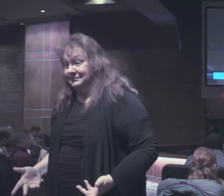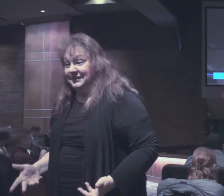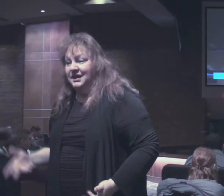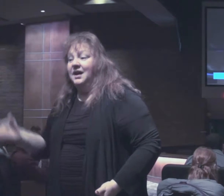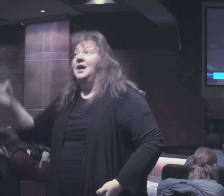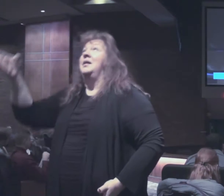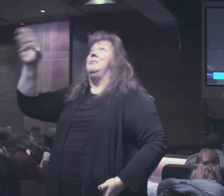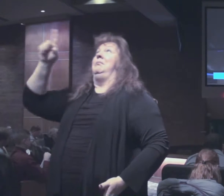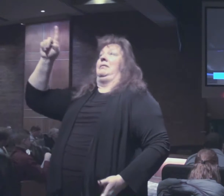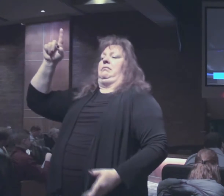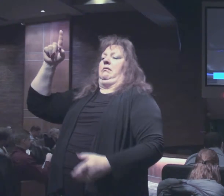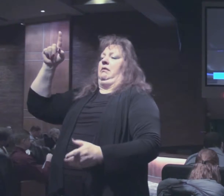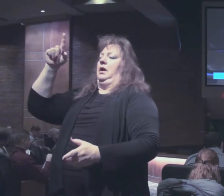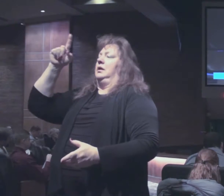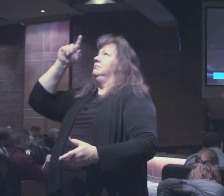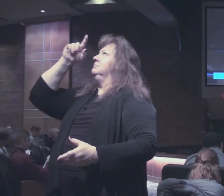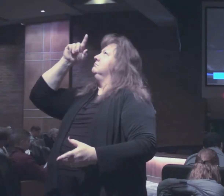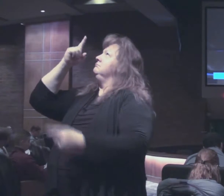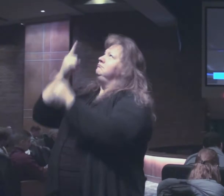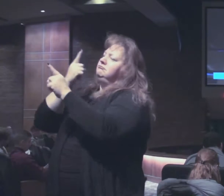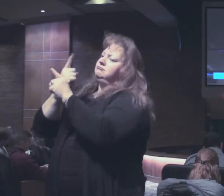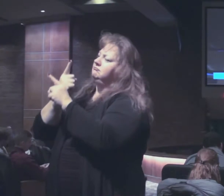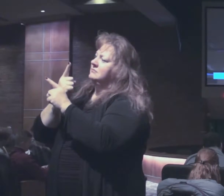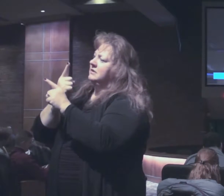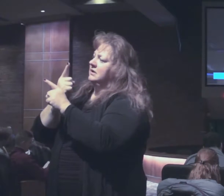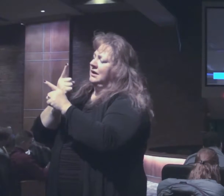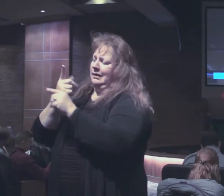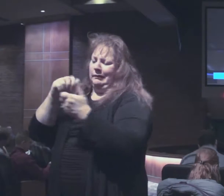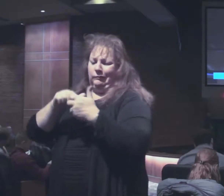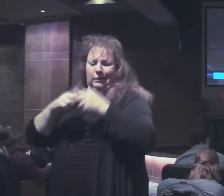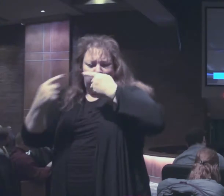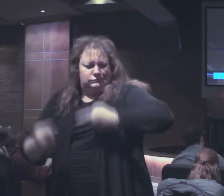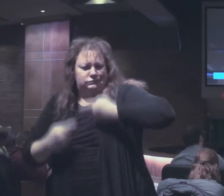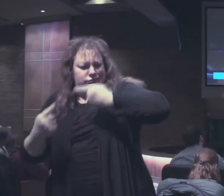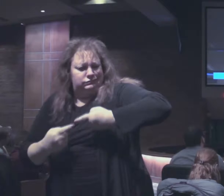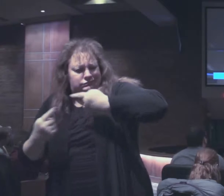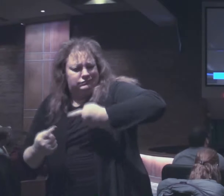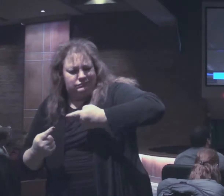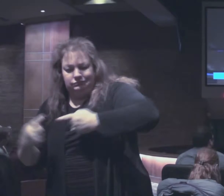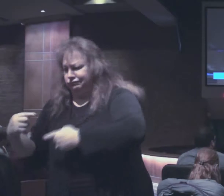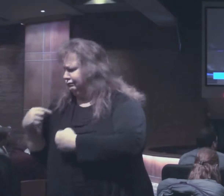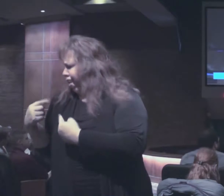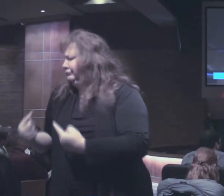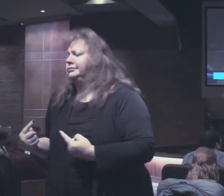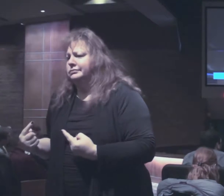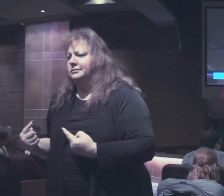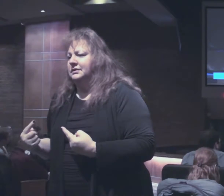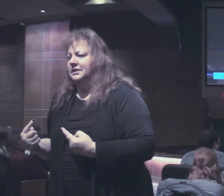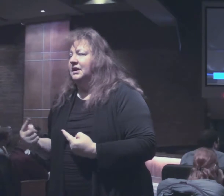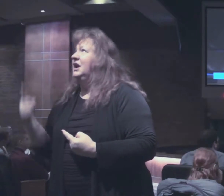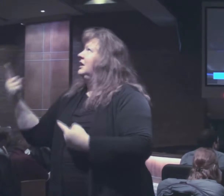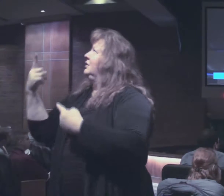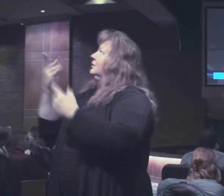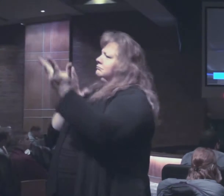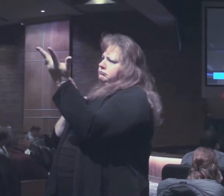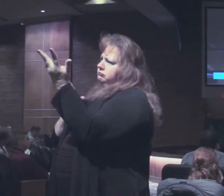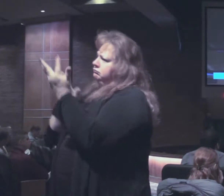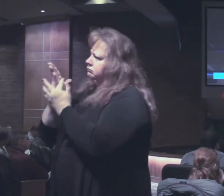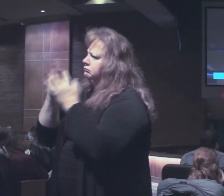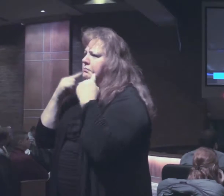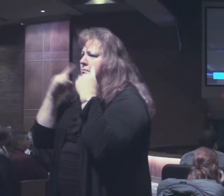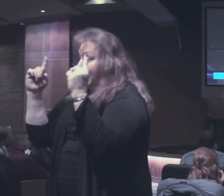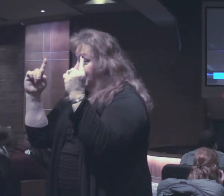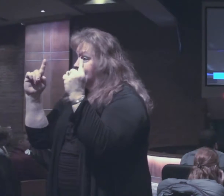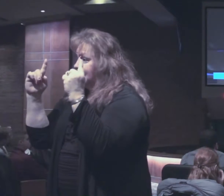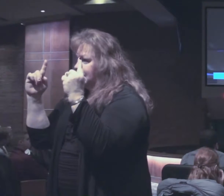But God has been faithful in the past. I've been through difficult times in the past, and God has brought me through them, is what